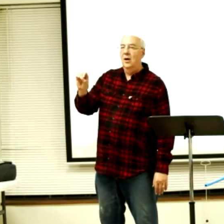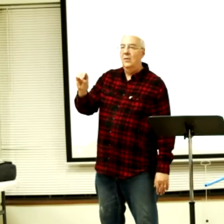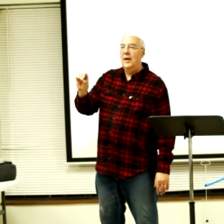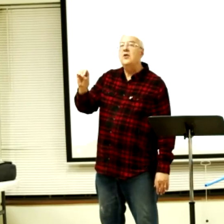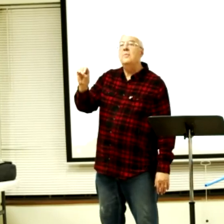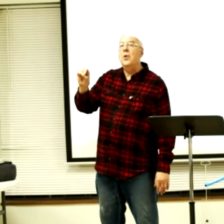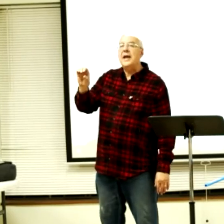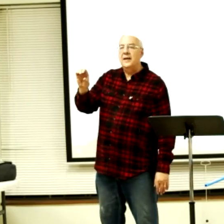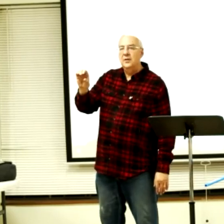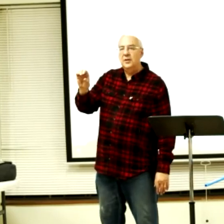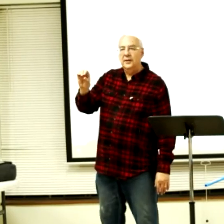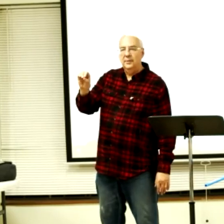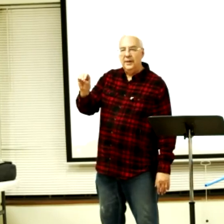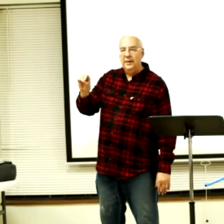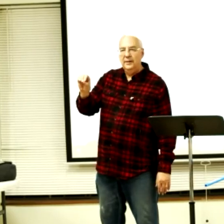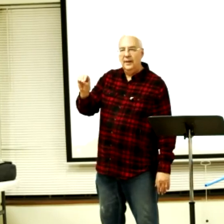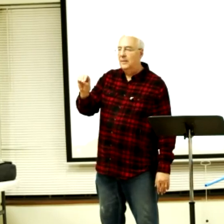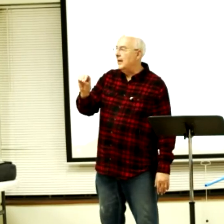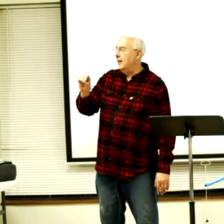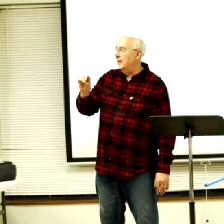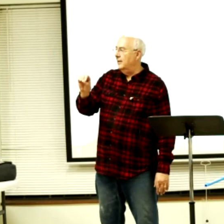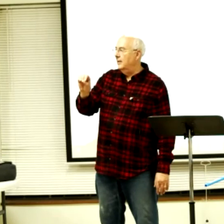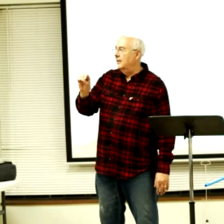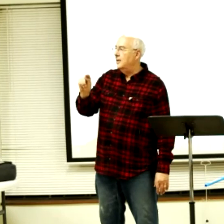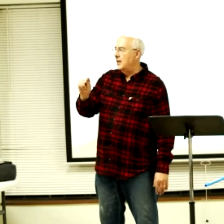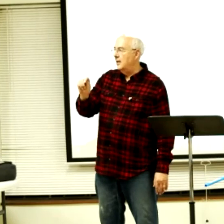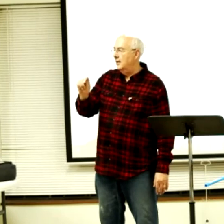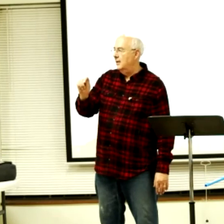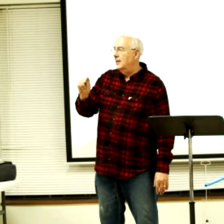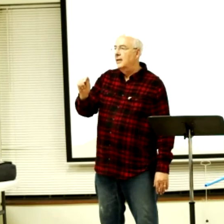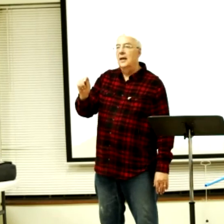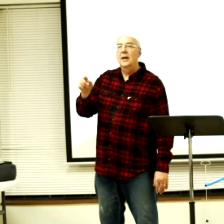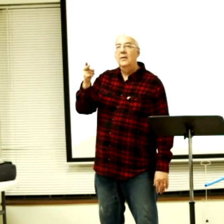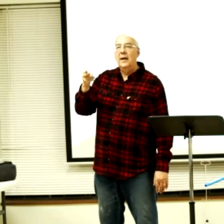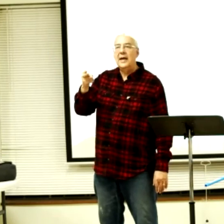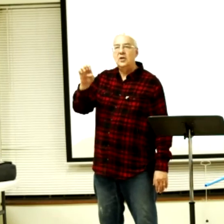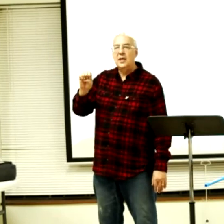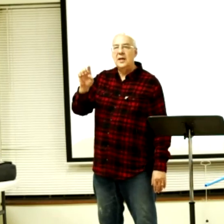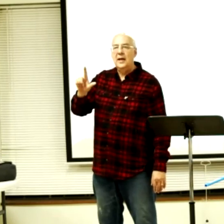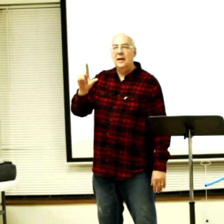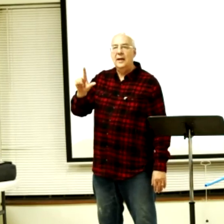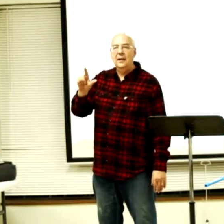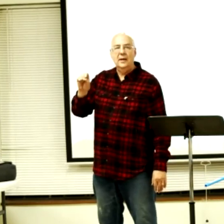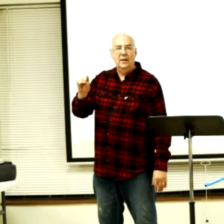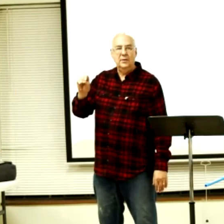B-O, and you break just a little bit and come back together, T. Hello, H-E-L-L-O.